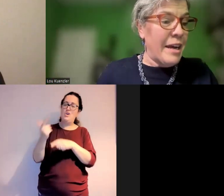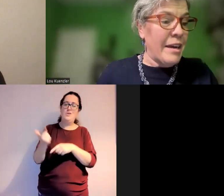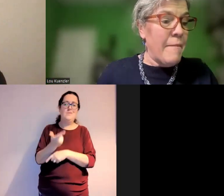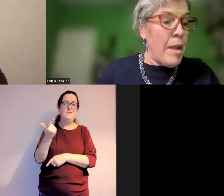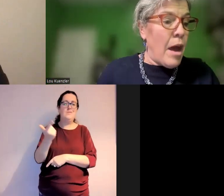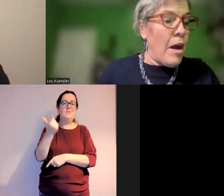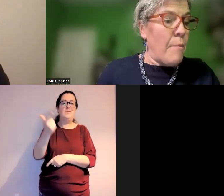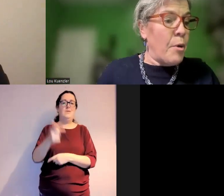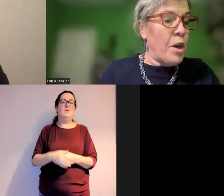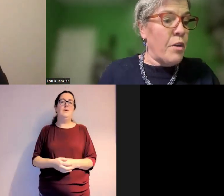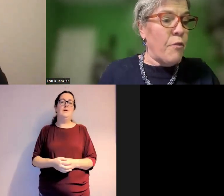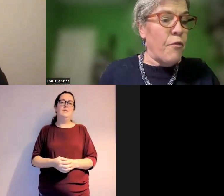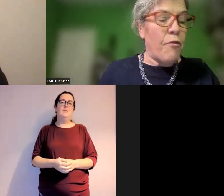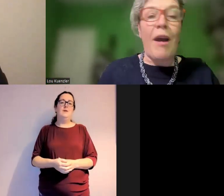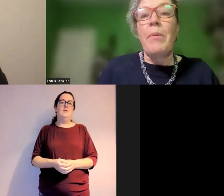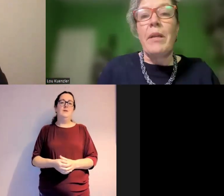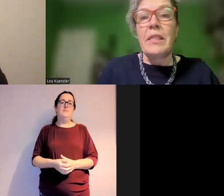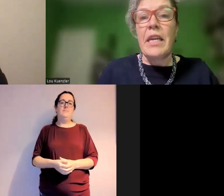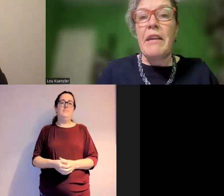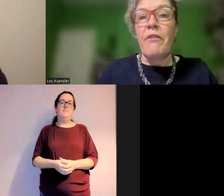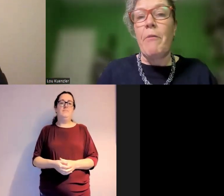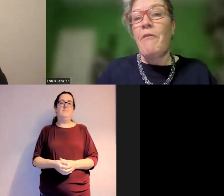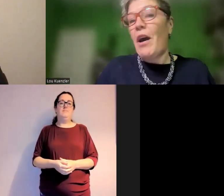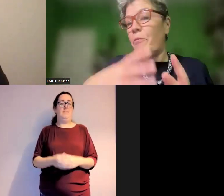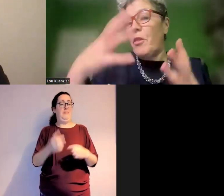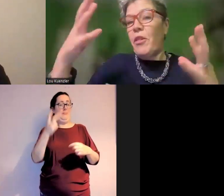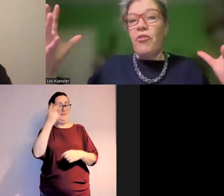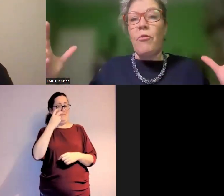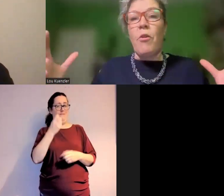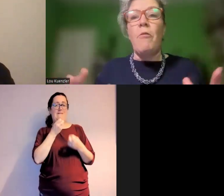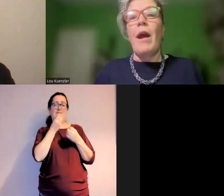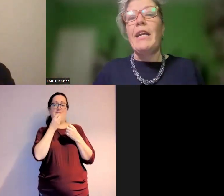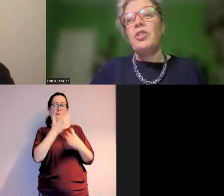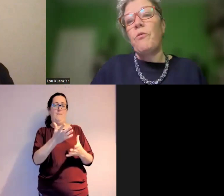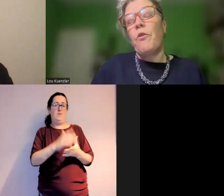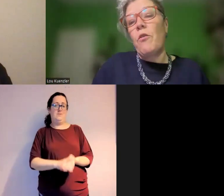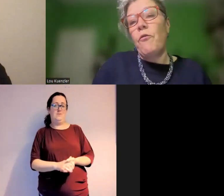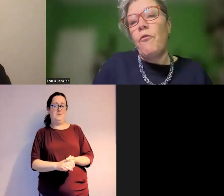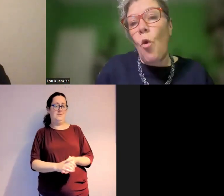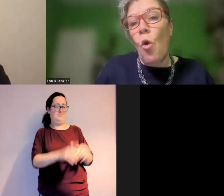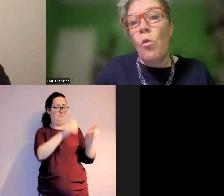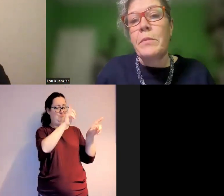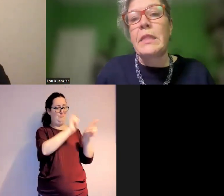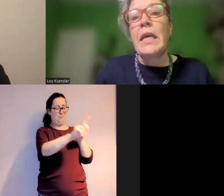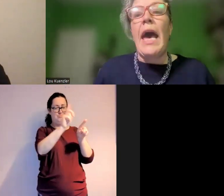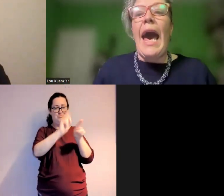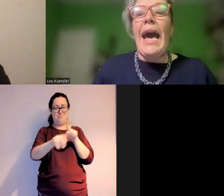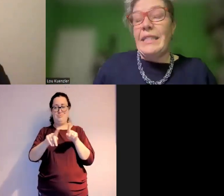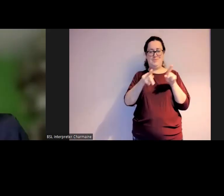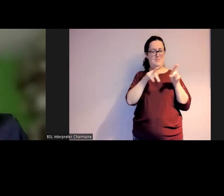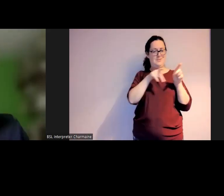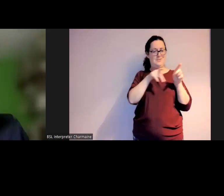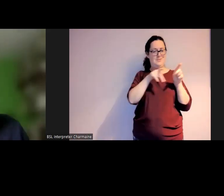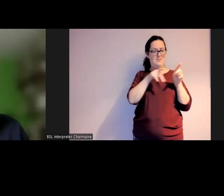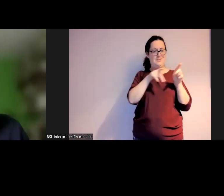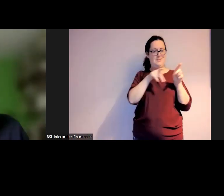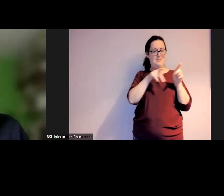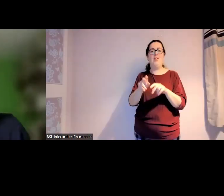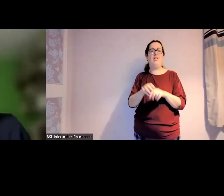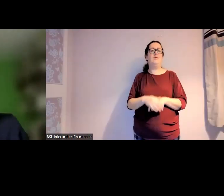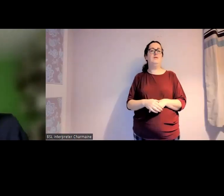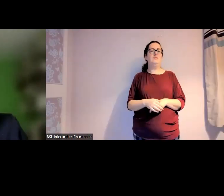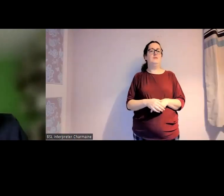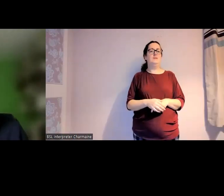Great luck. But what a fabulous evening we've had with such a range of forms and